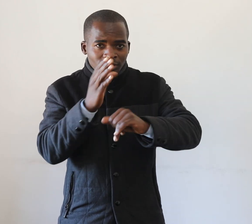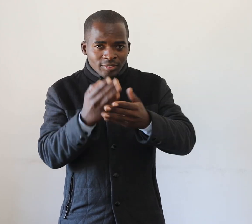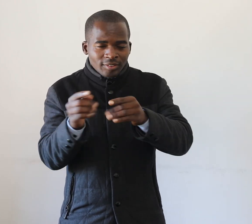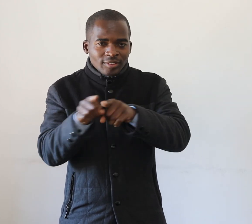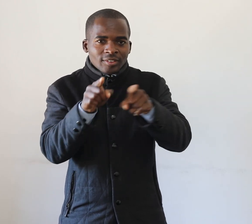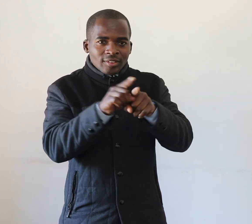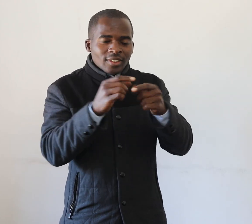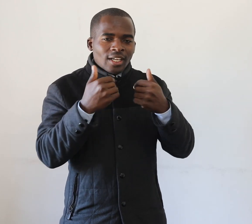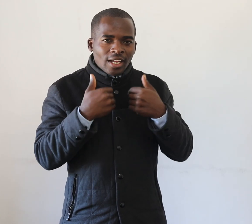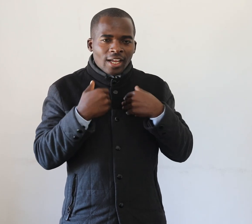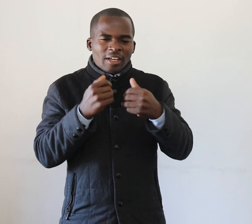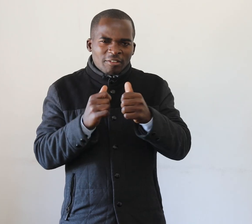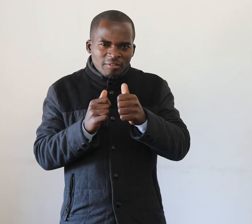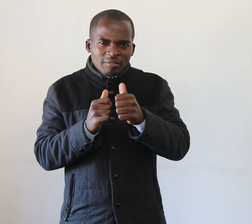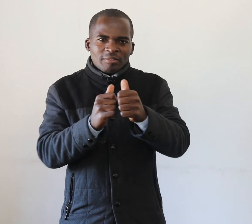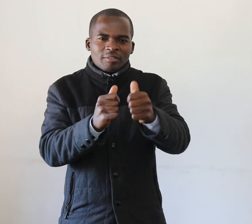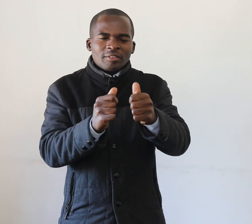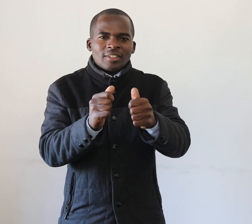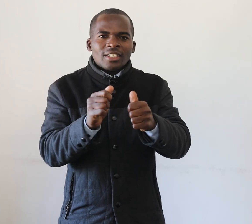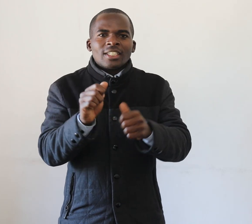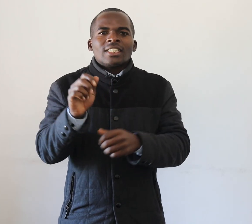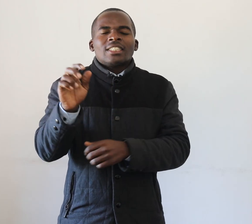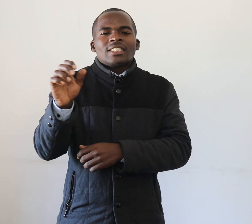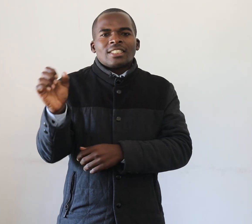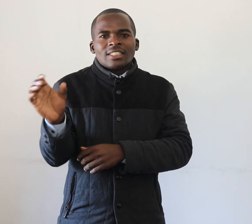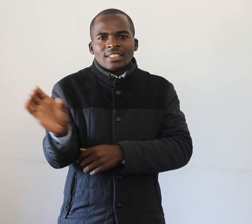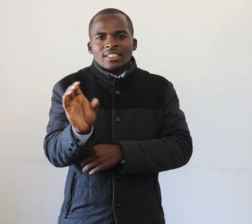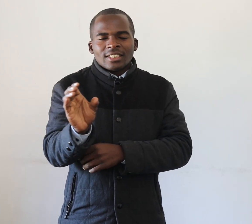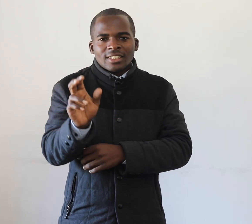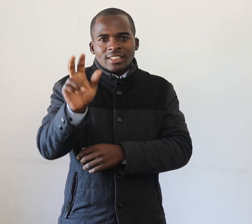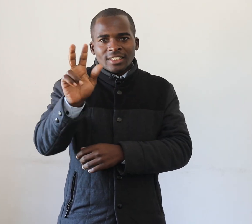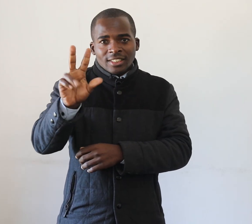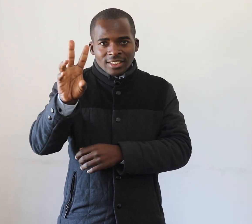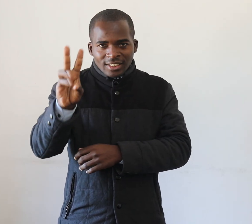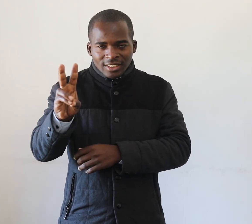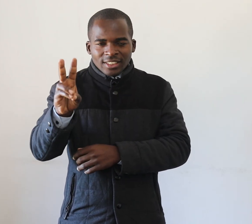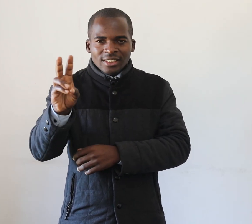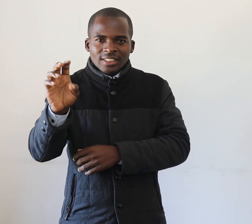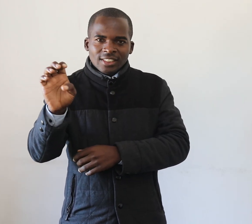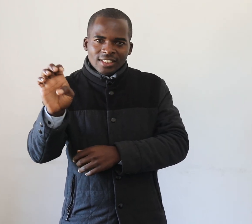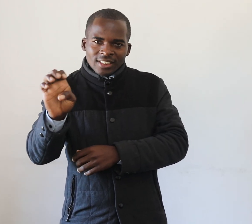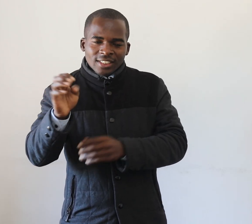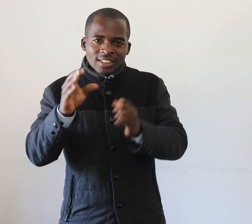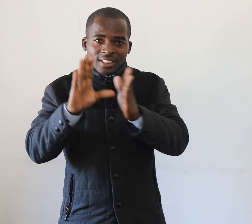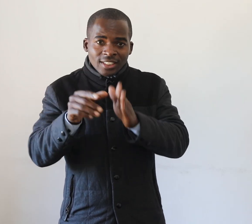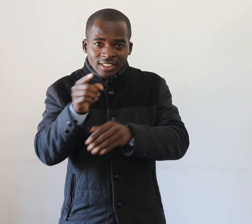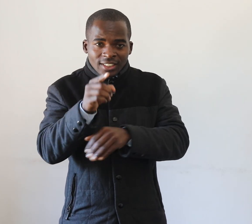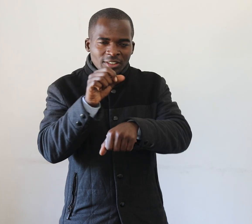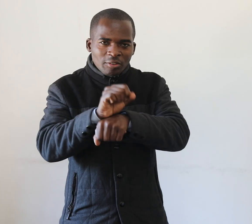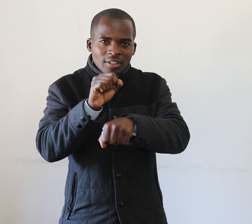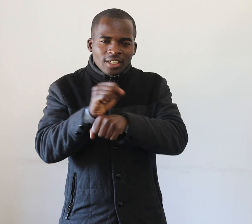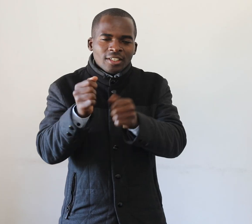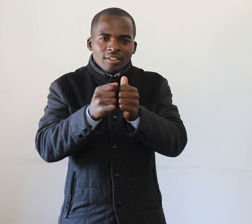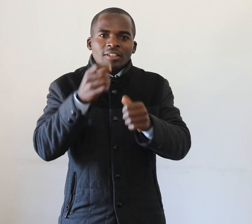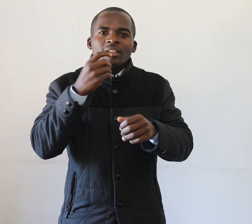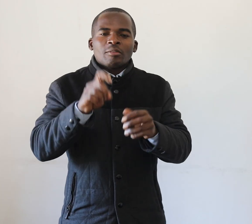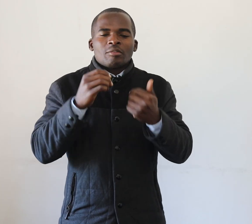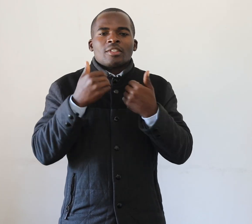36E mean that this rule must be read together with Section 36E. And if that section gives